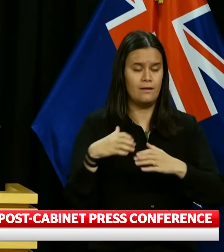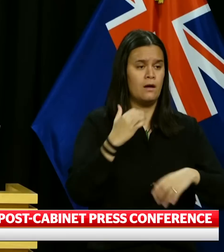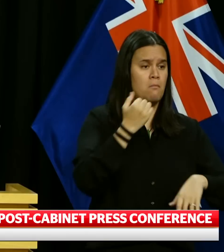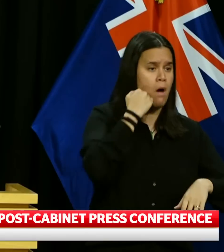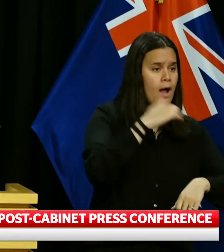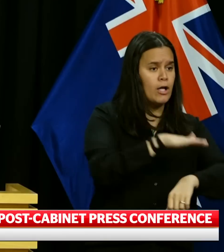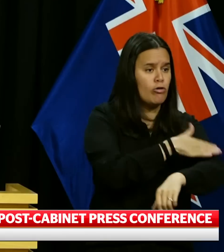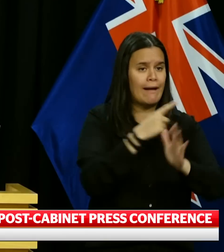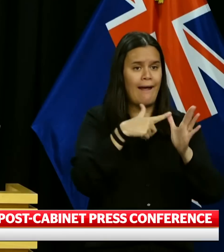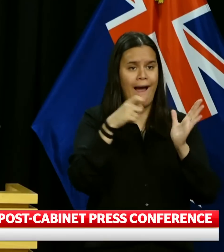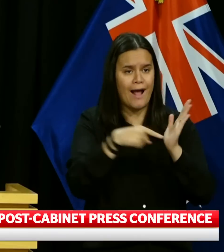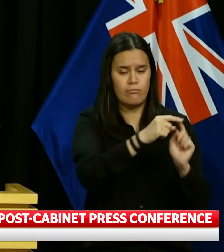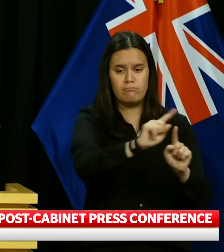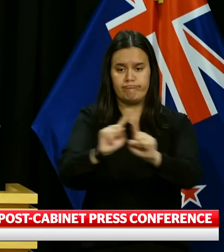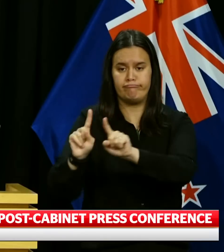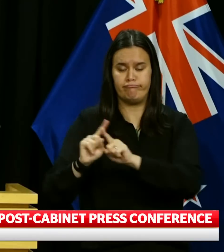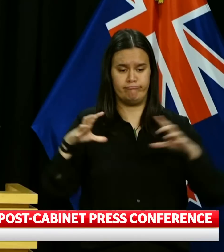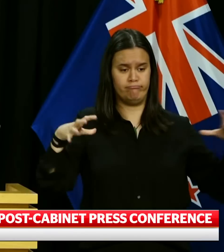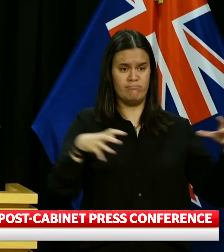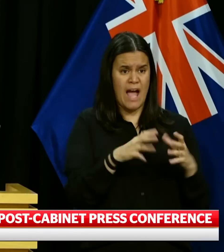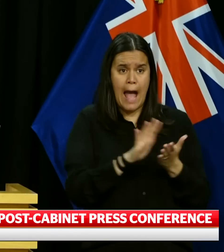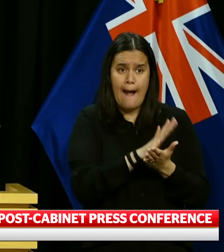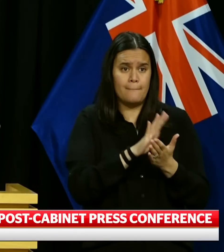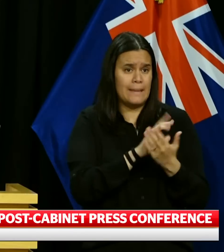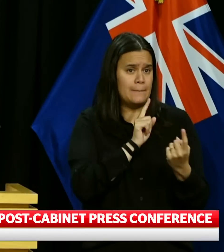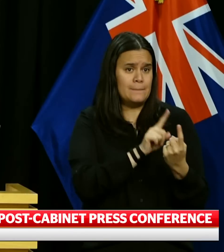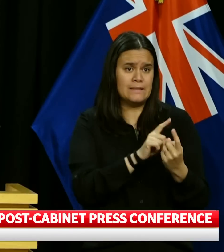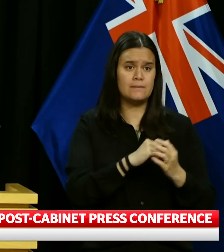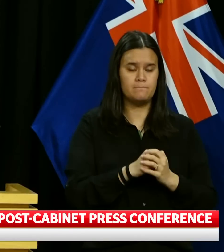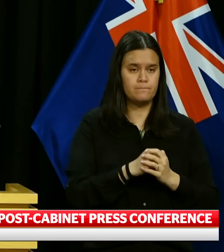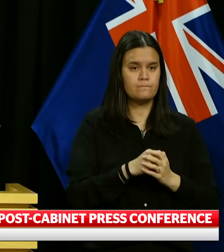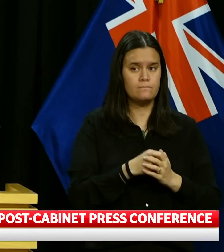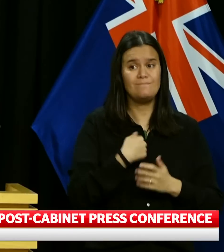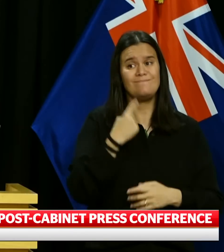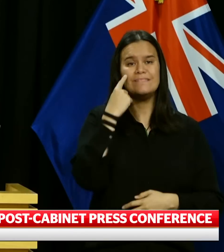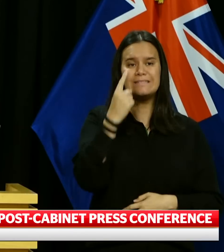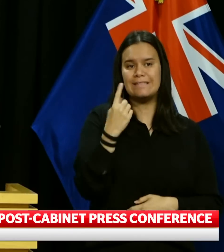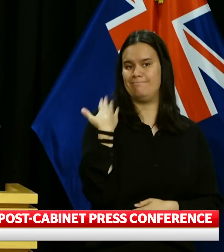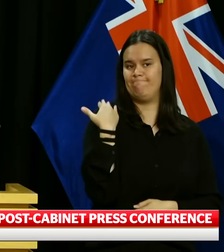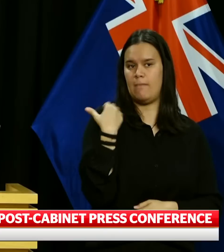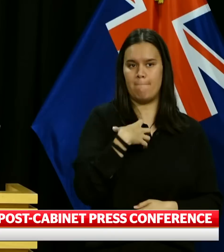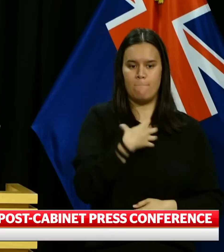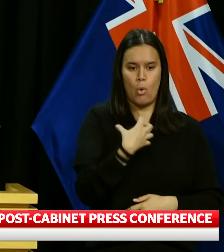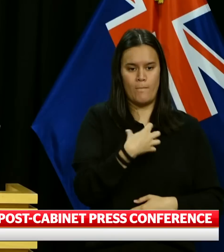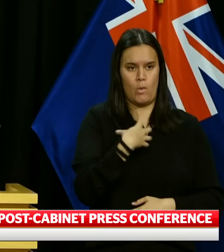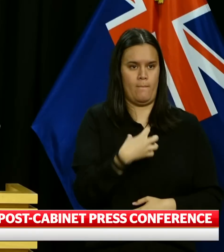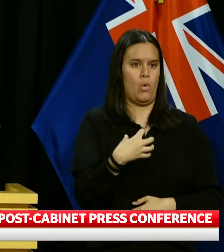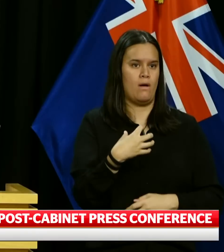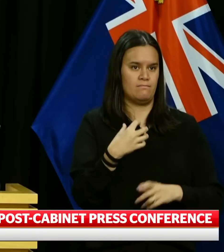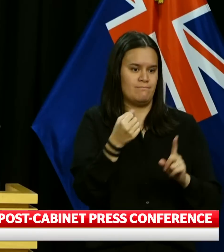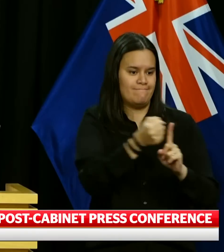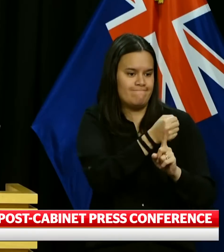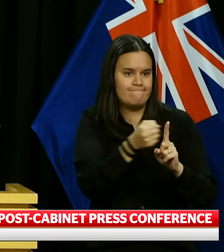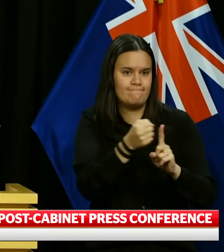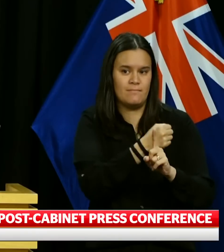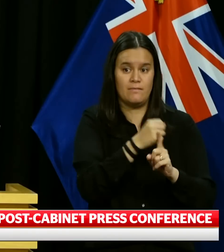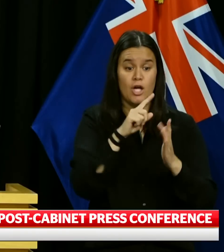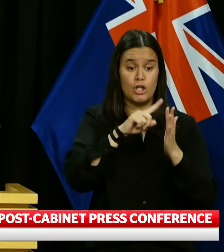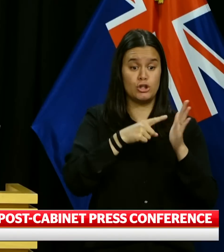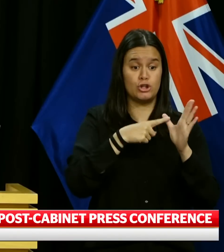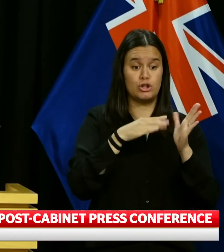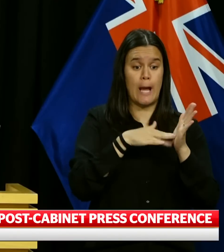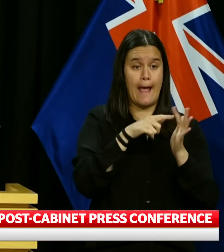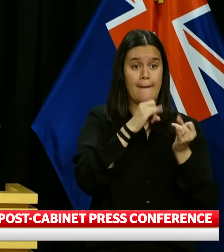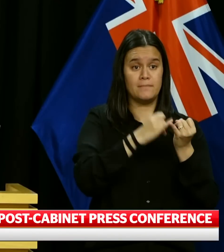campaign. We have seen an increased number of incidents in recent times, the last few years. James Shaw himself was the victim of